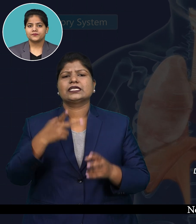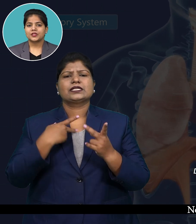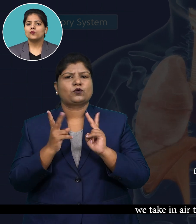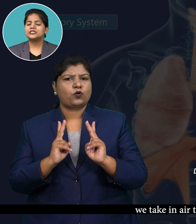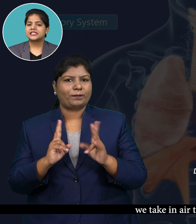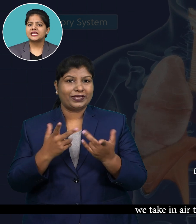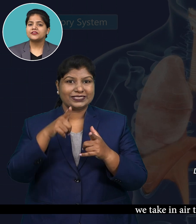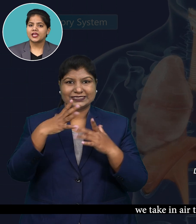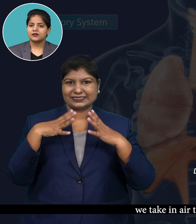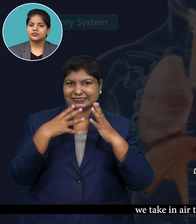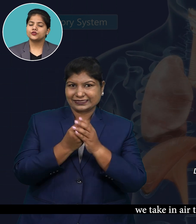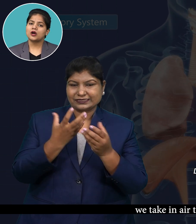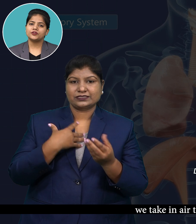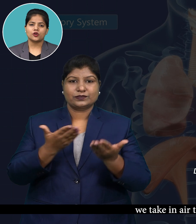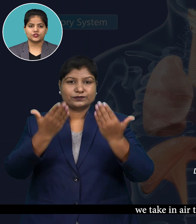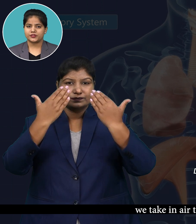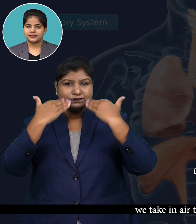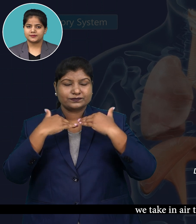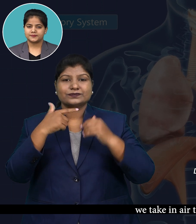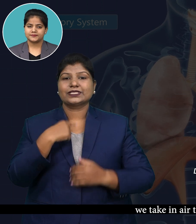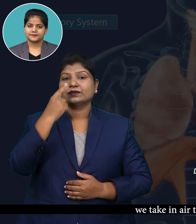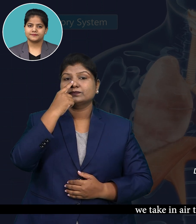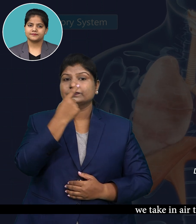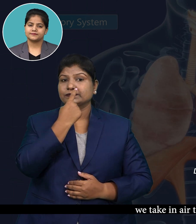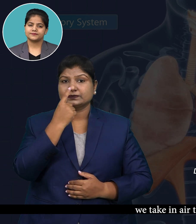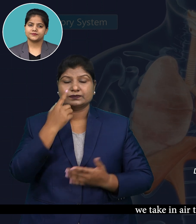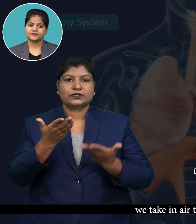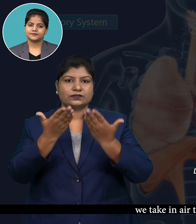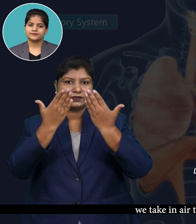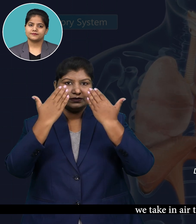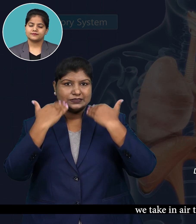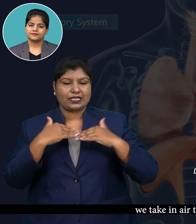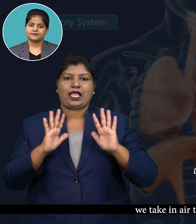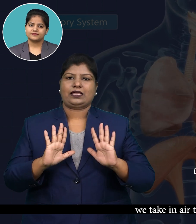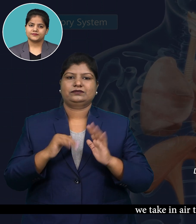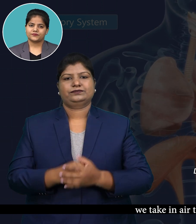Normally, we take in air through our nostrils.